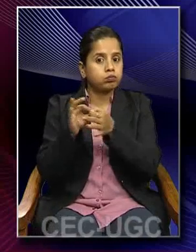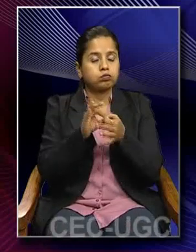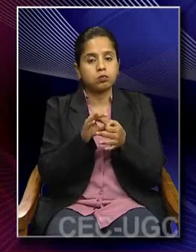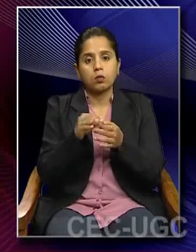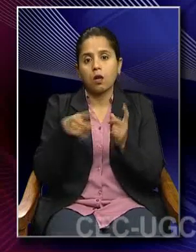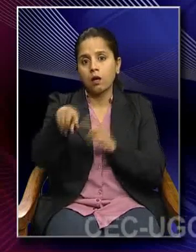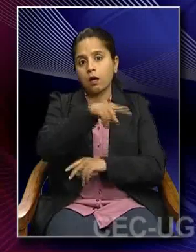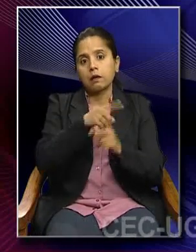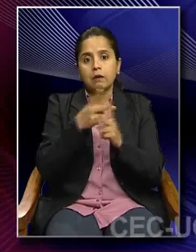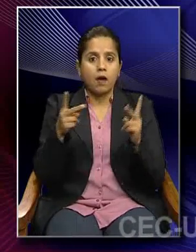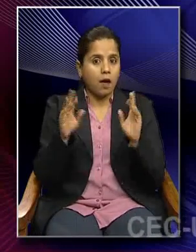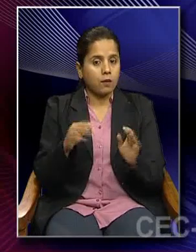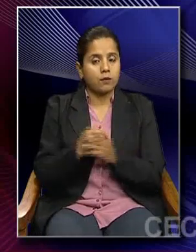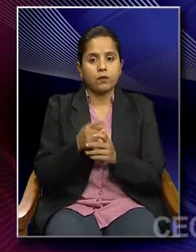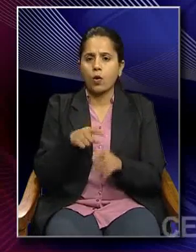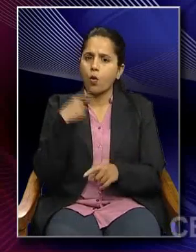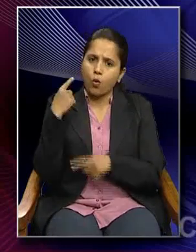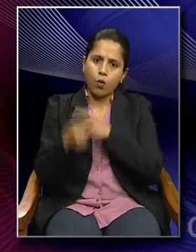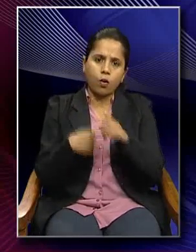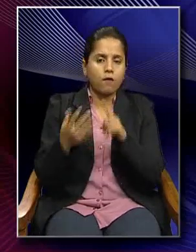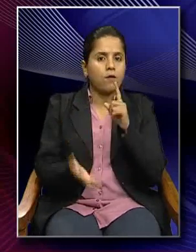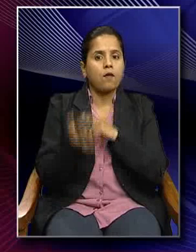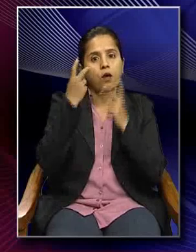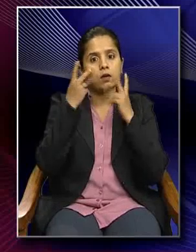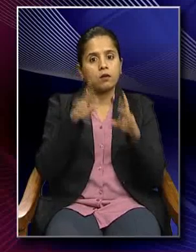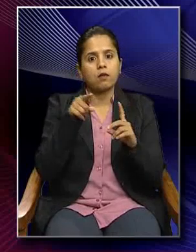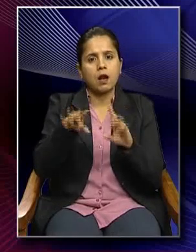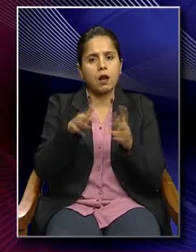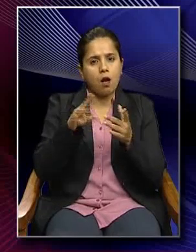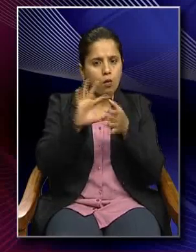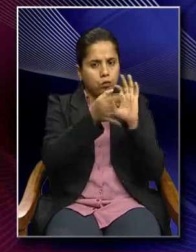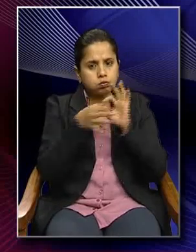another and are always found intermingled.